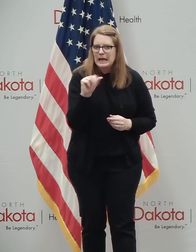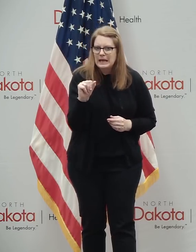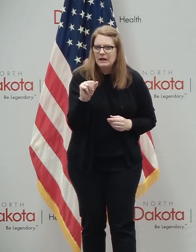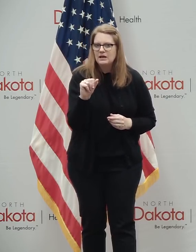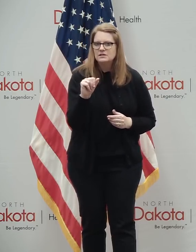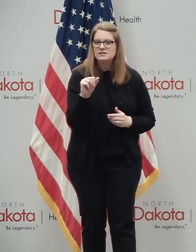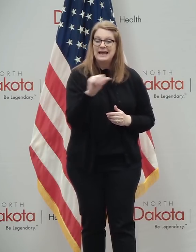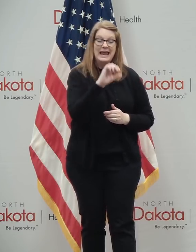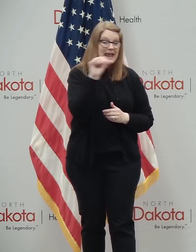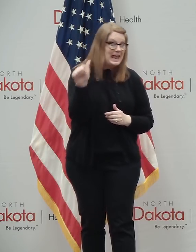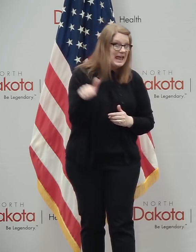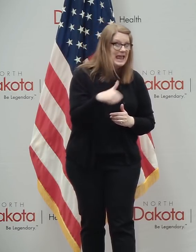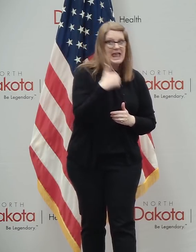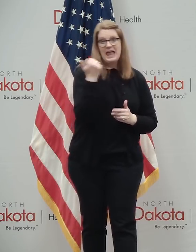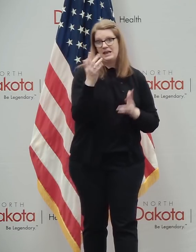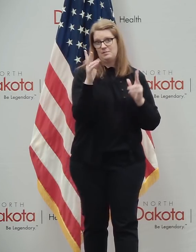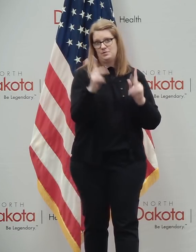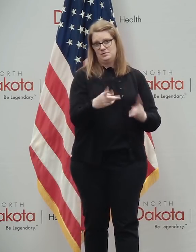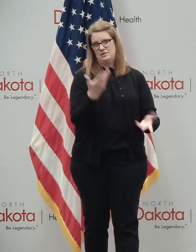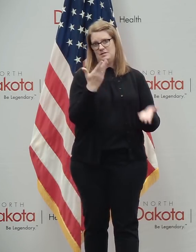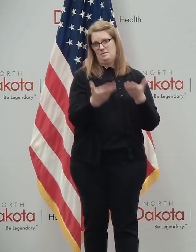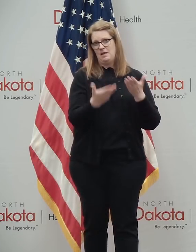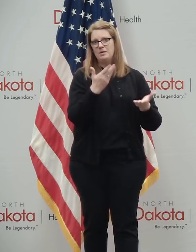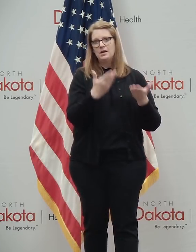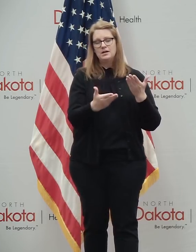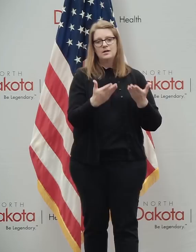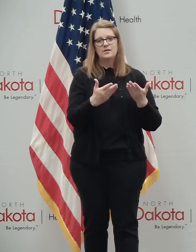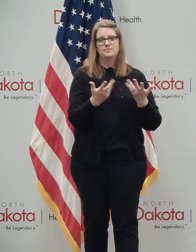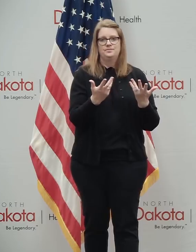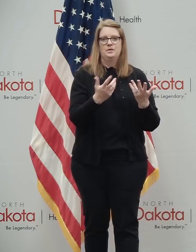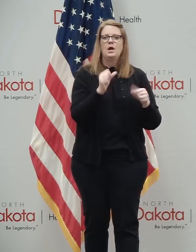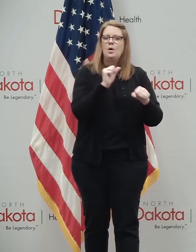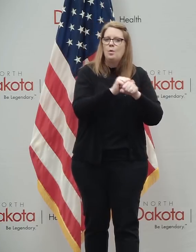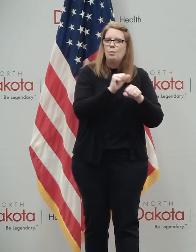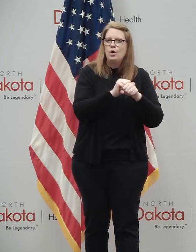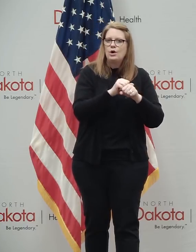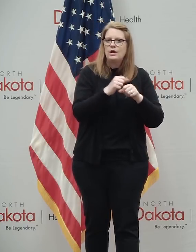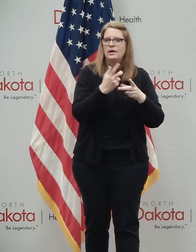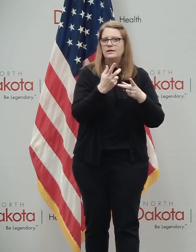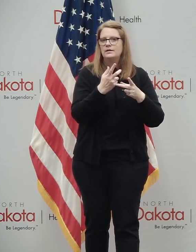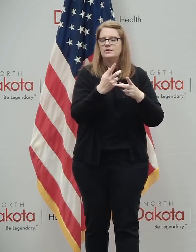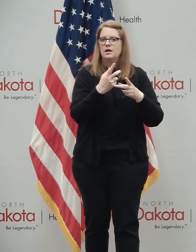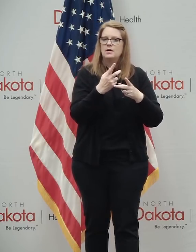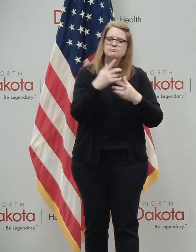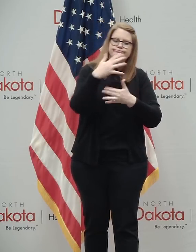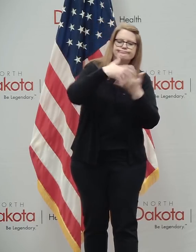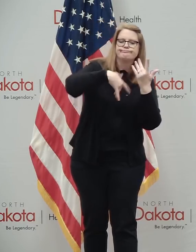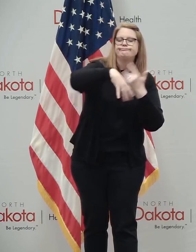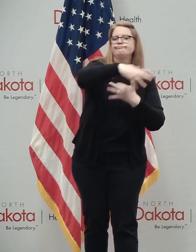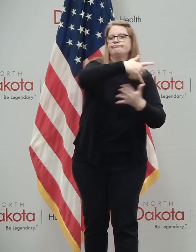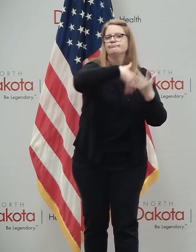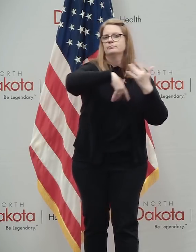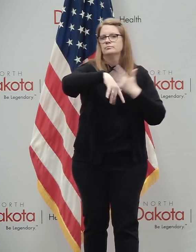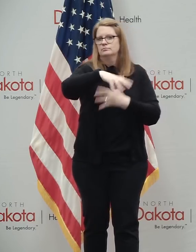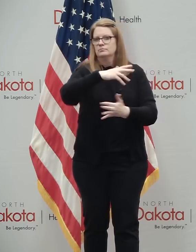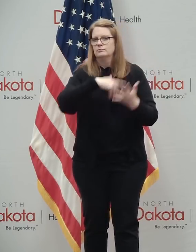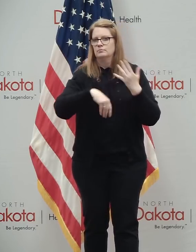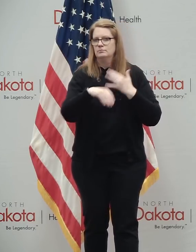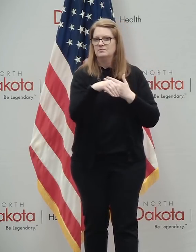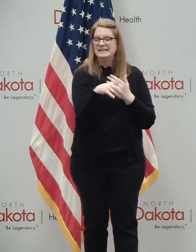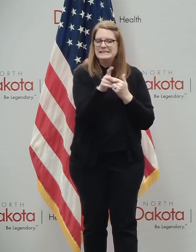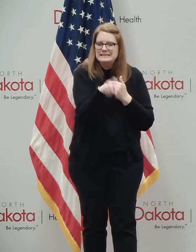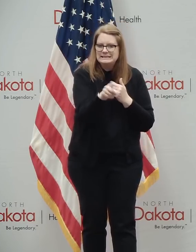and others that might be working hard. They are those that are doing